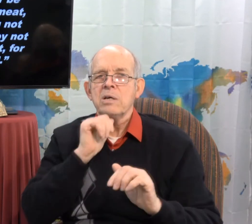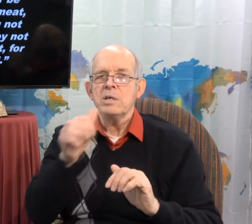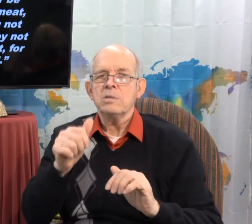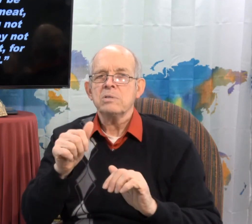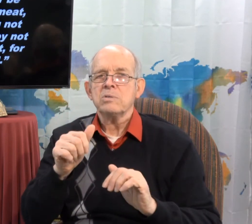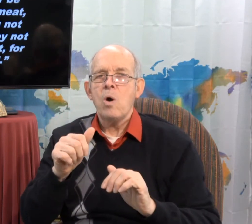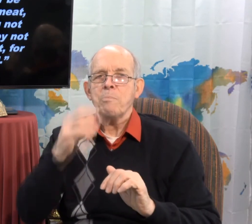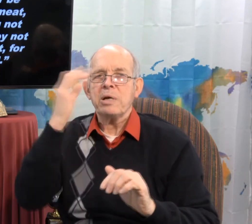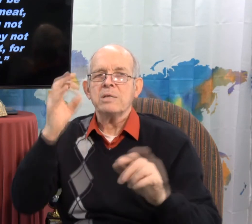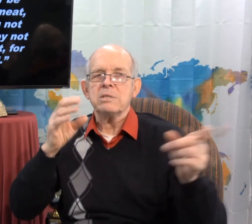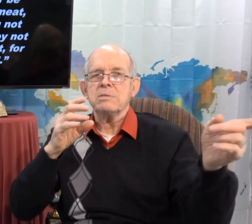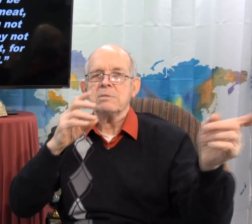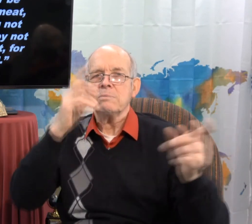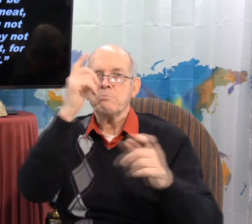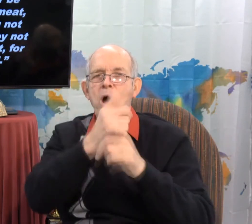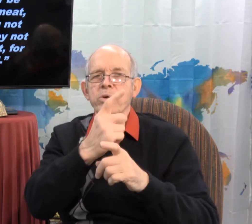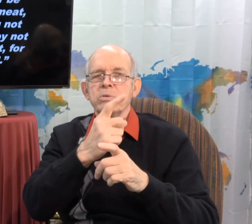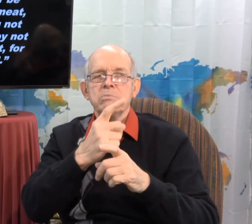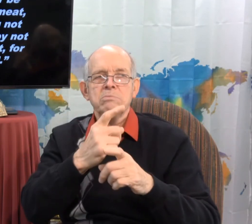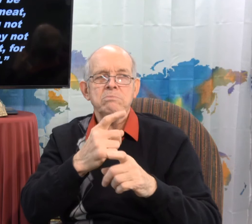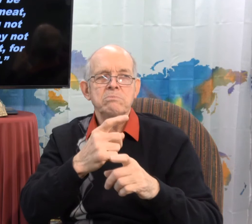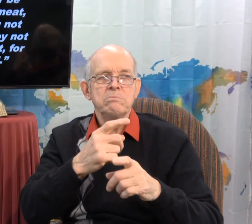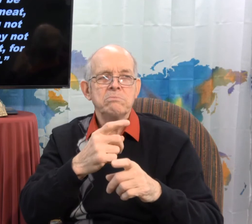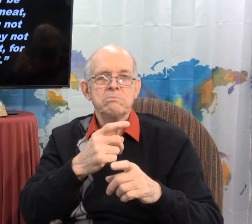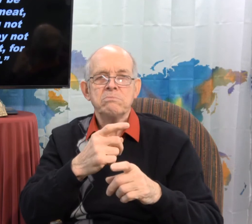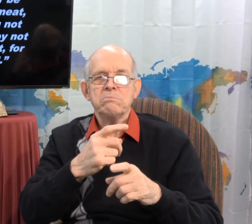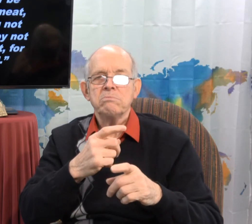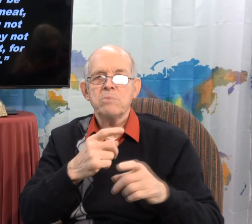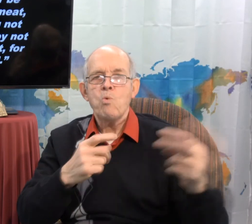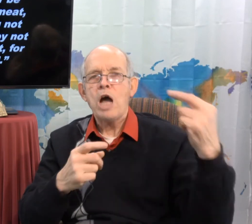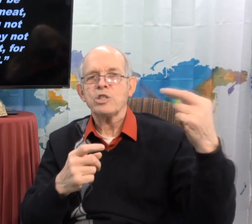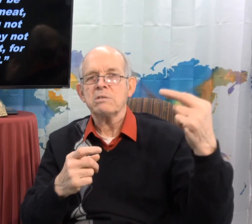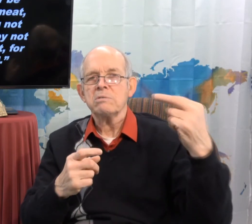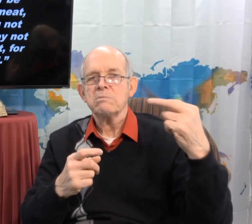No, because brother. Right.